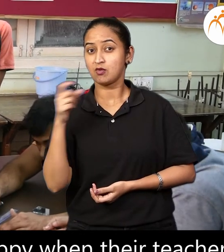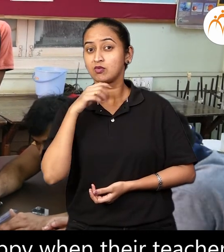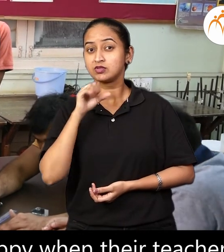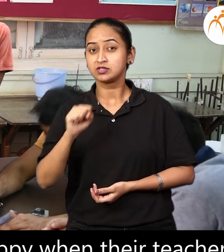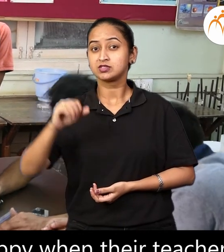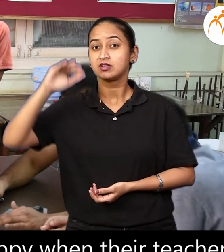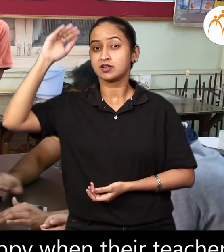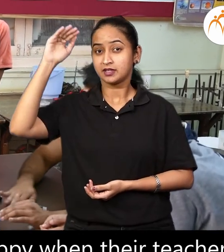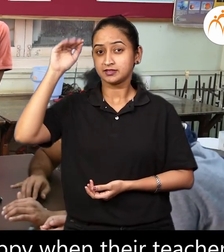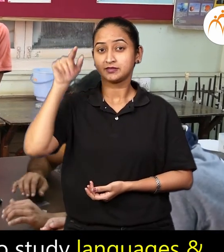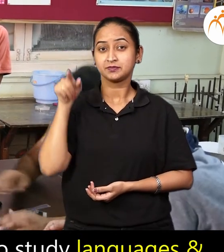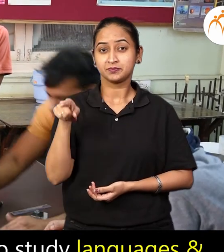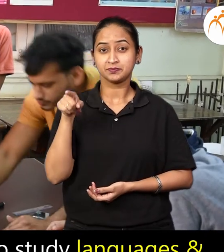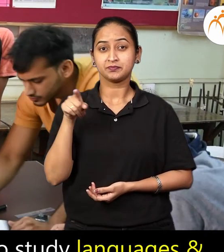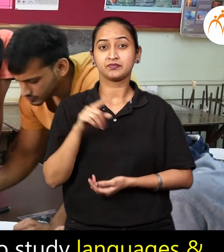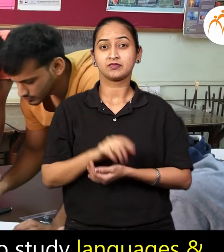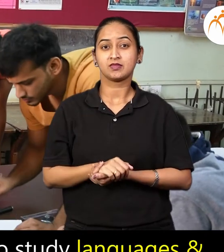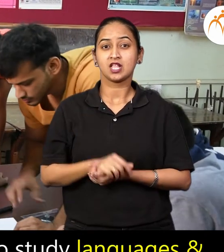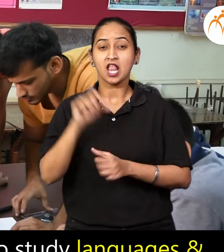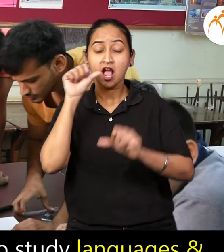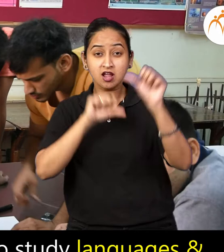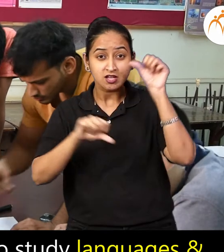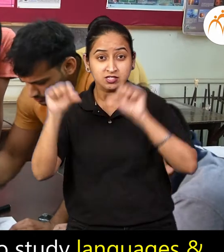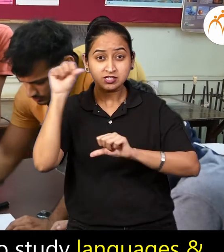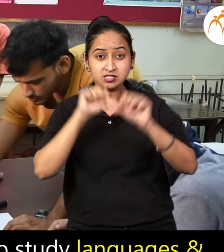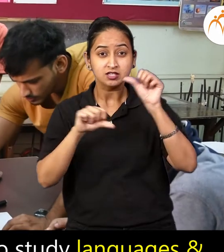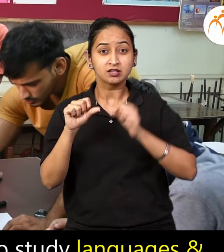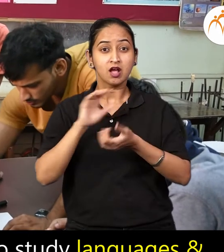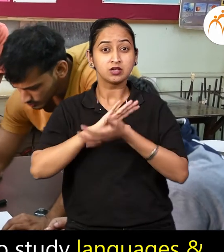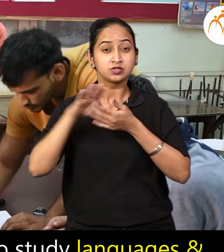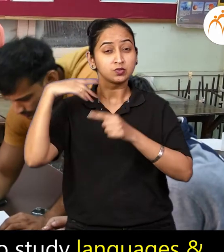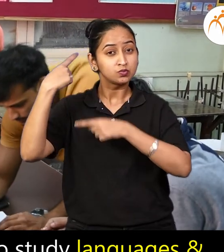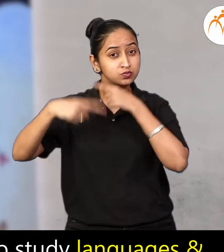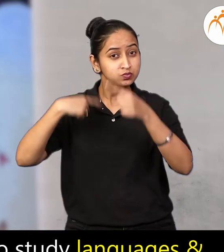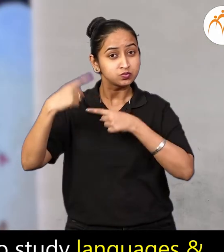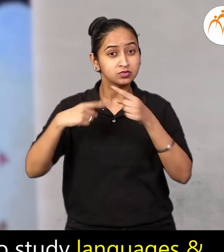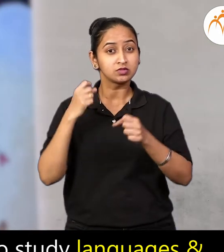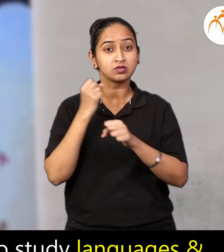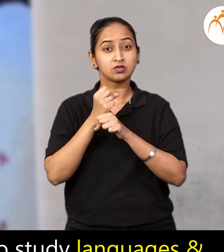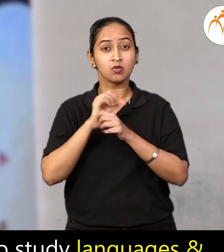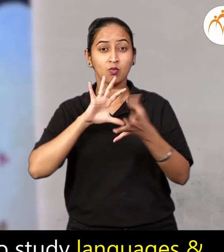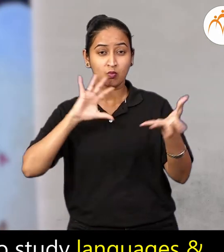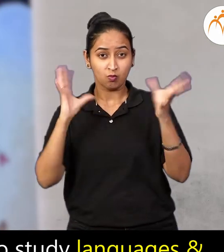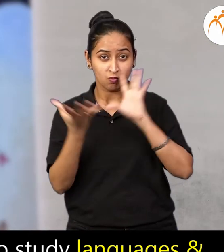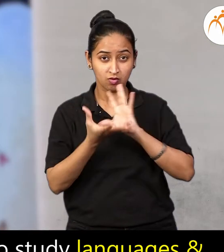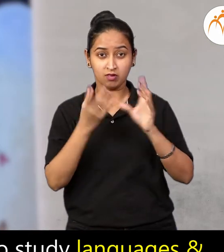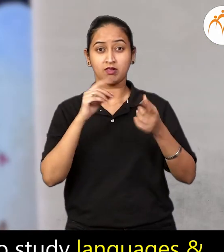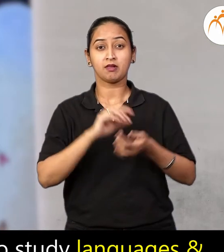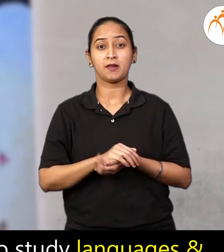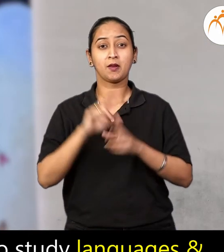admires them. Salim and Sania have to study languages